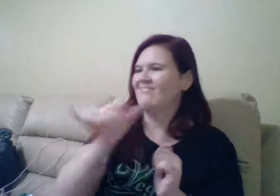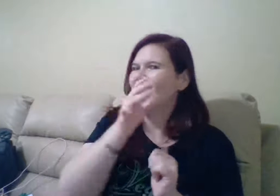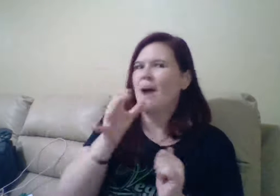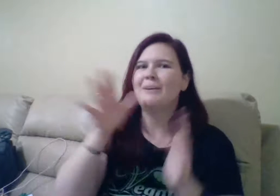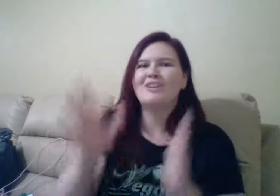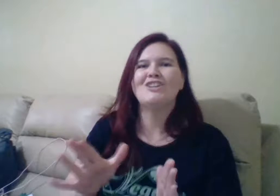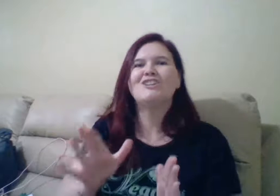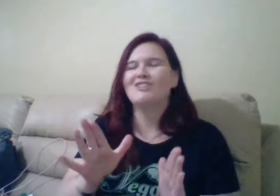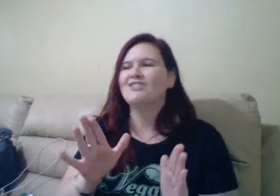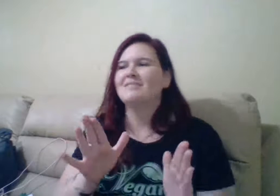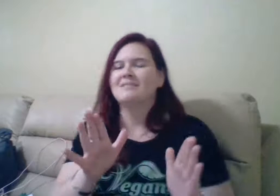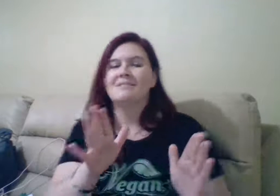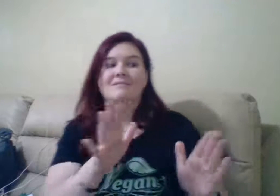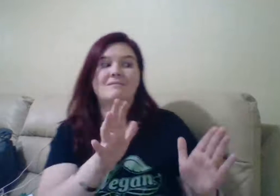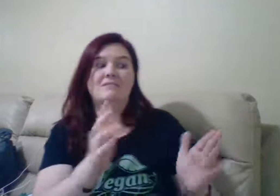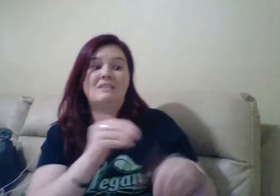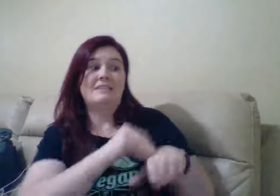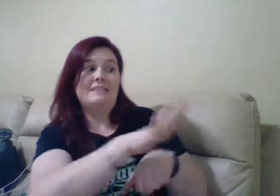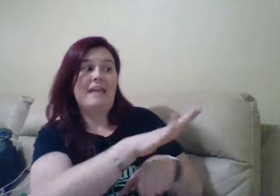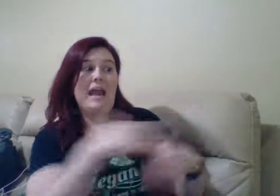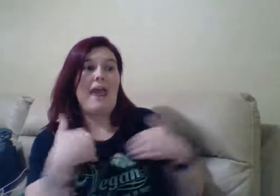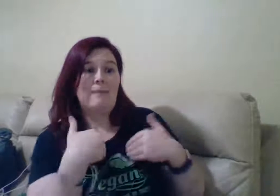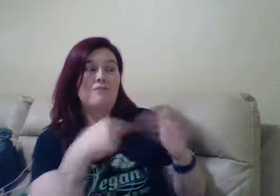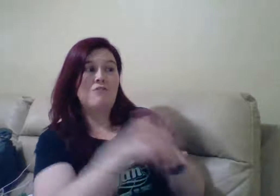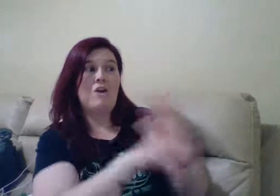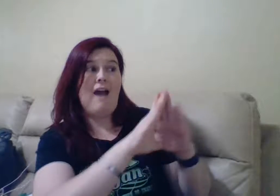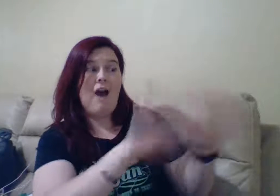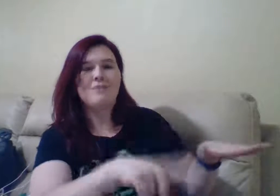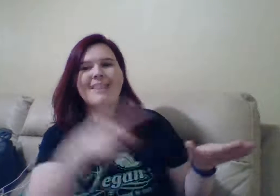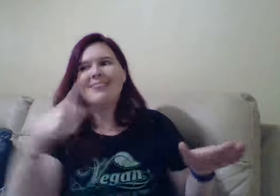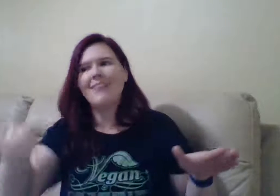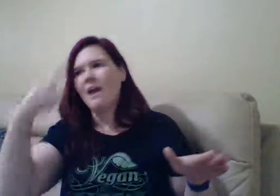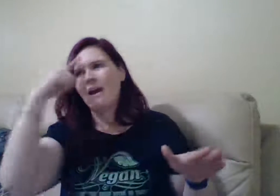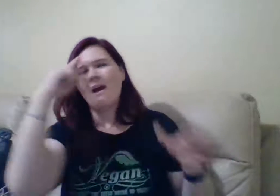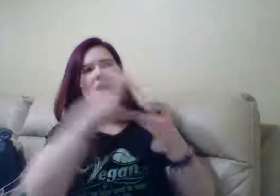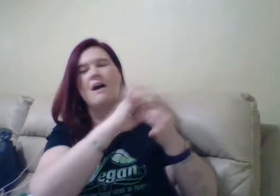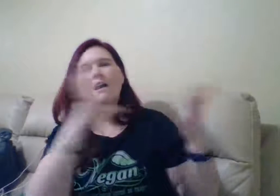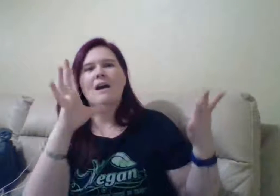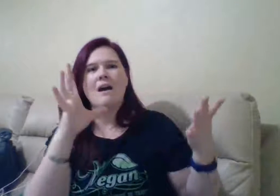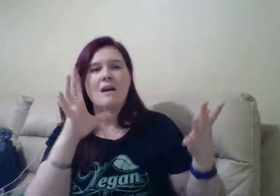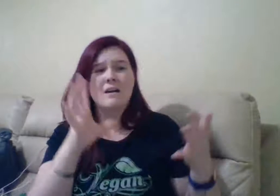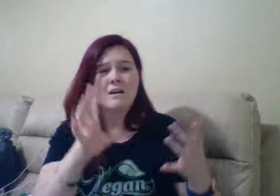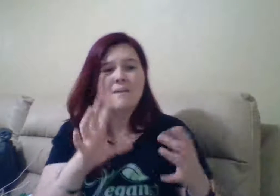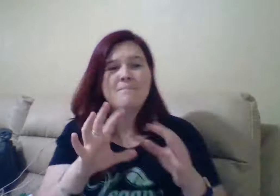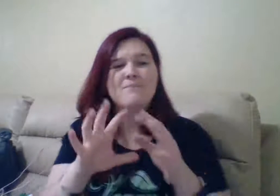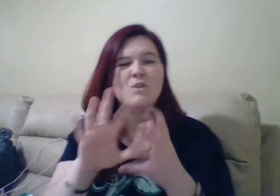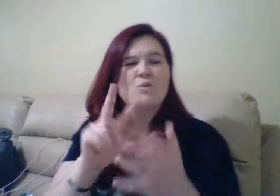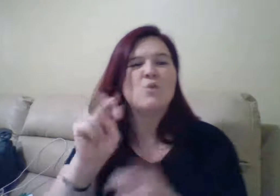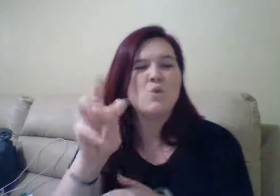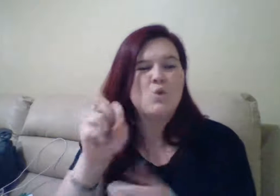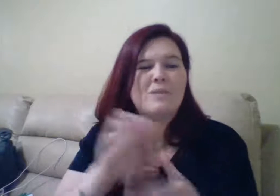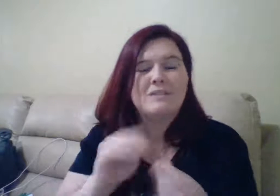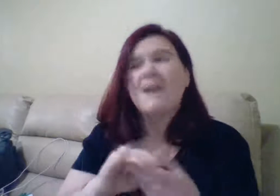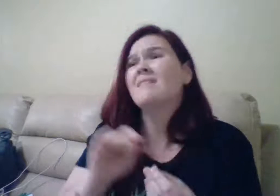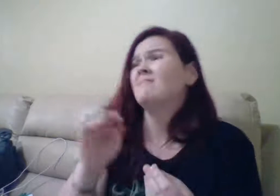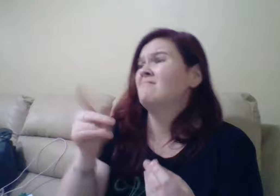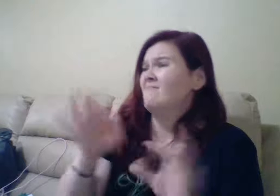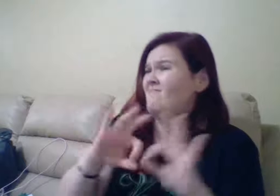their animals when they do get to the slaughterhouse. Does this family see any realistic chance in avoiding financial ruin? No, but